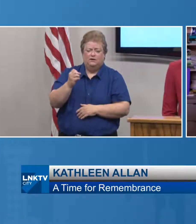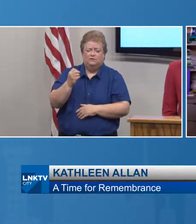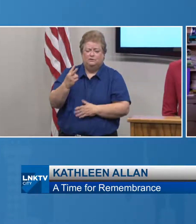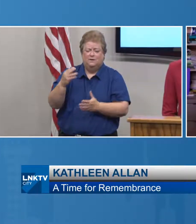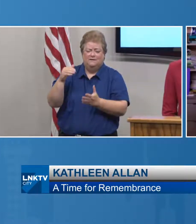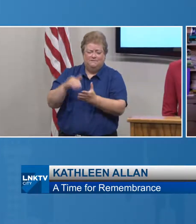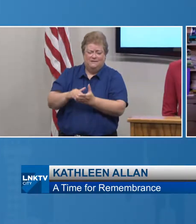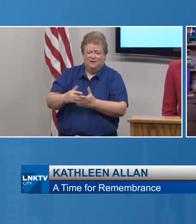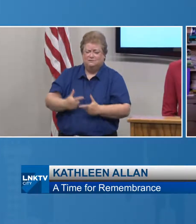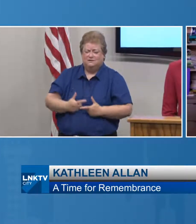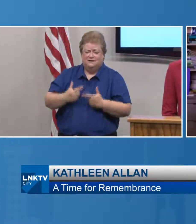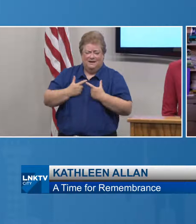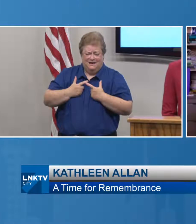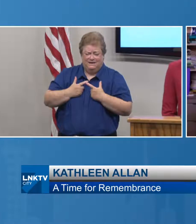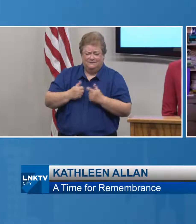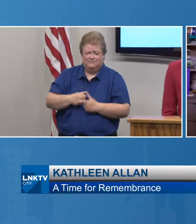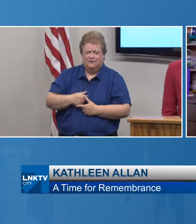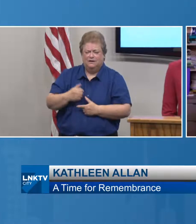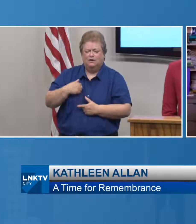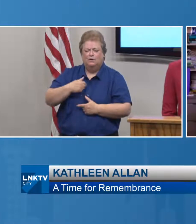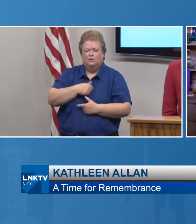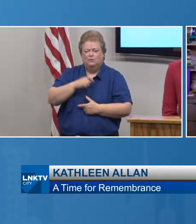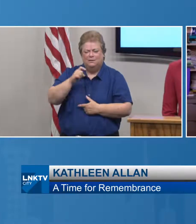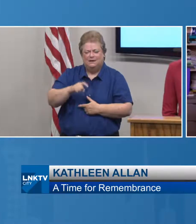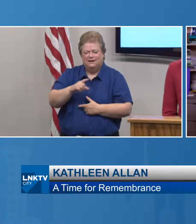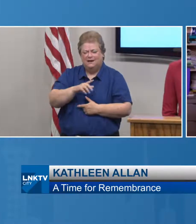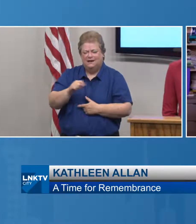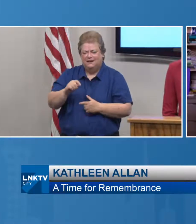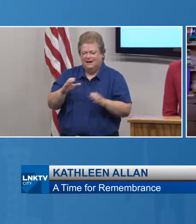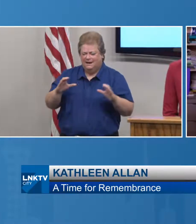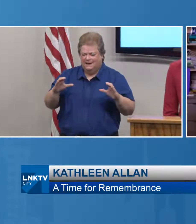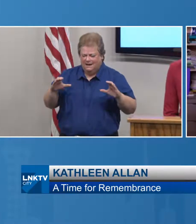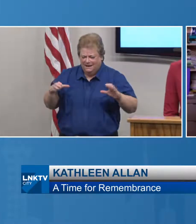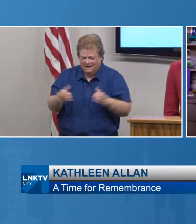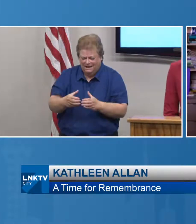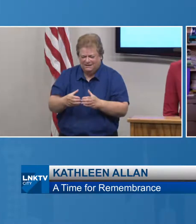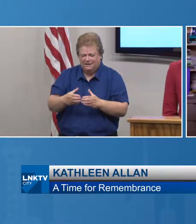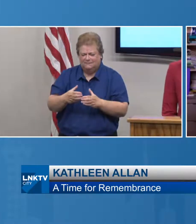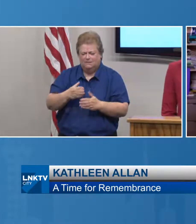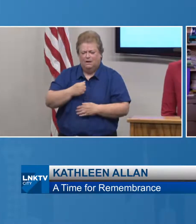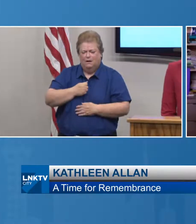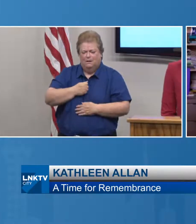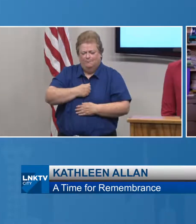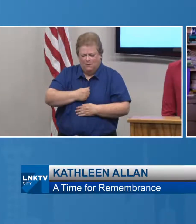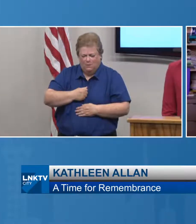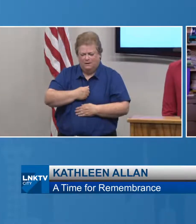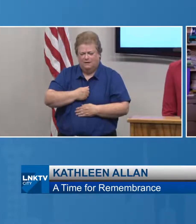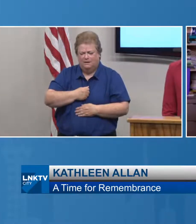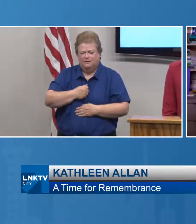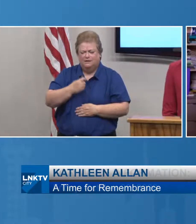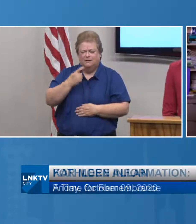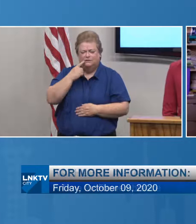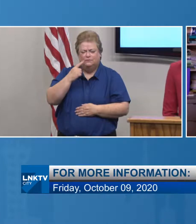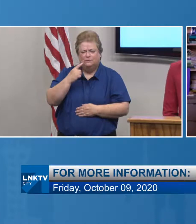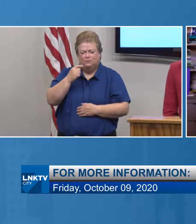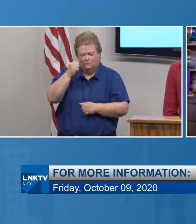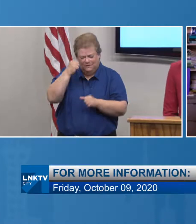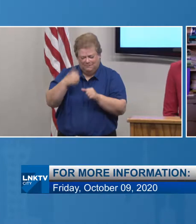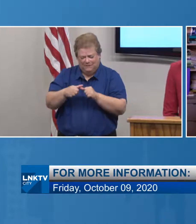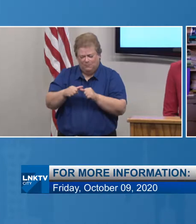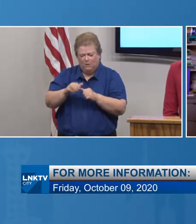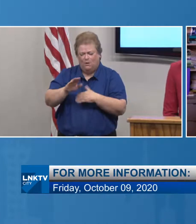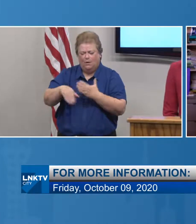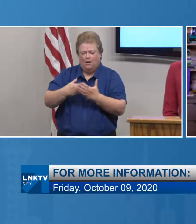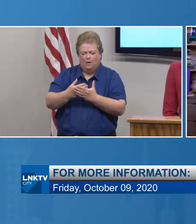and there's a need for collective mourning to acknowledge the loss of so many in this ongoing